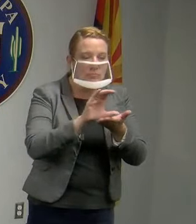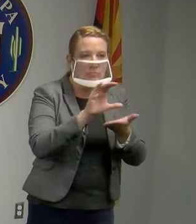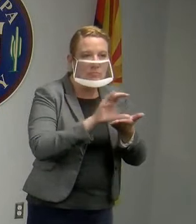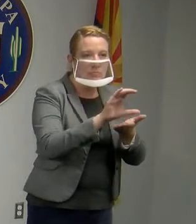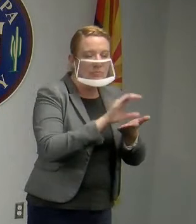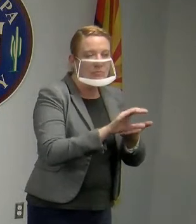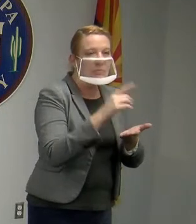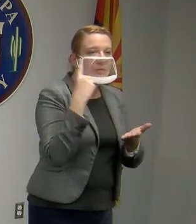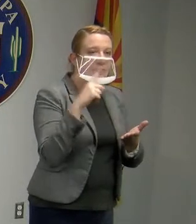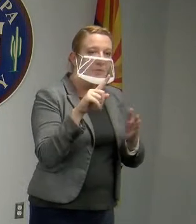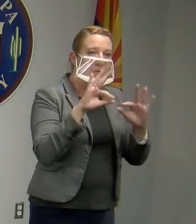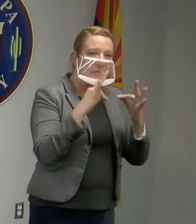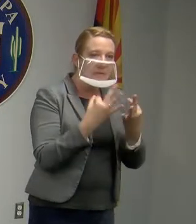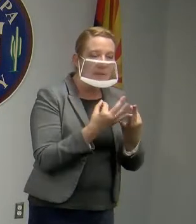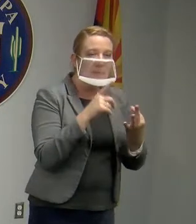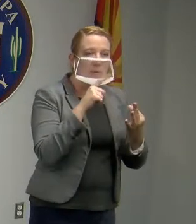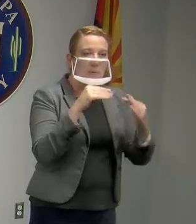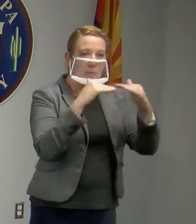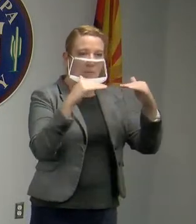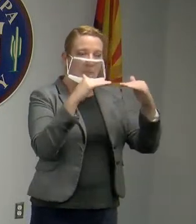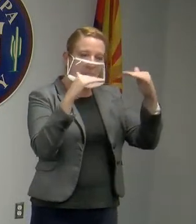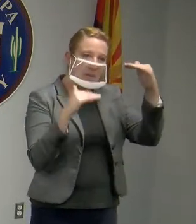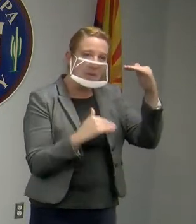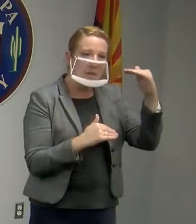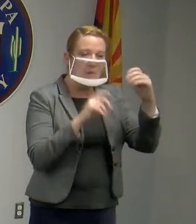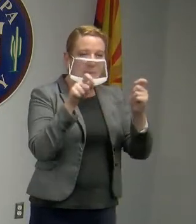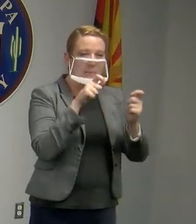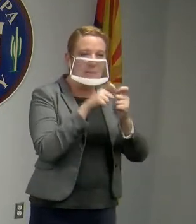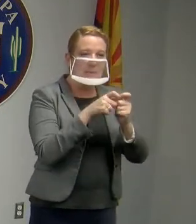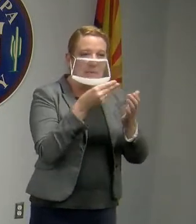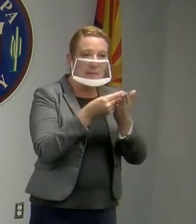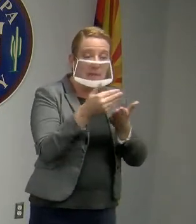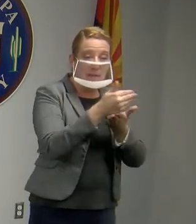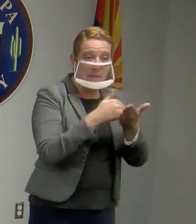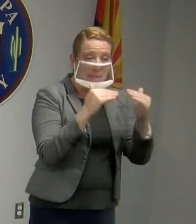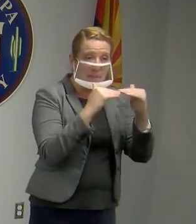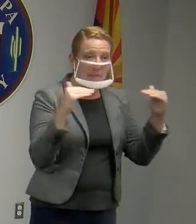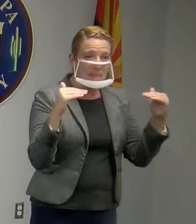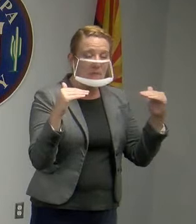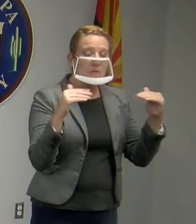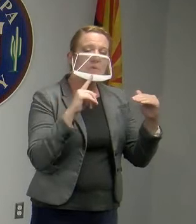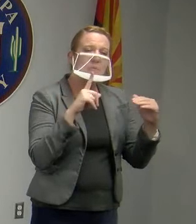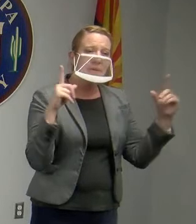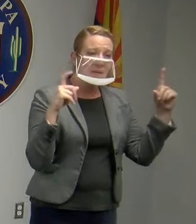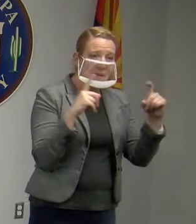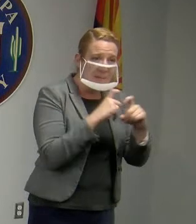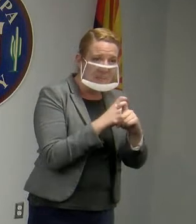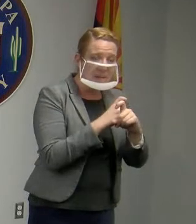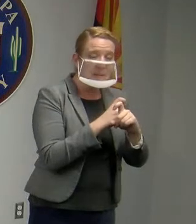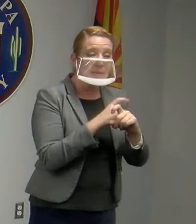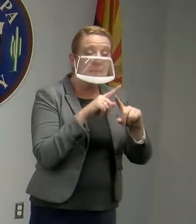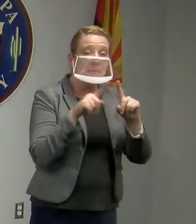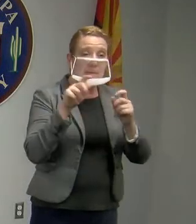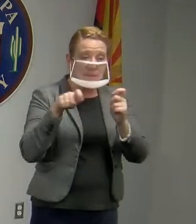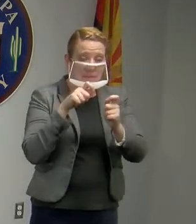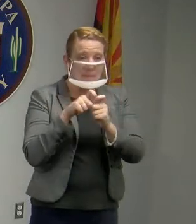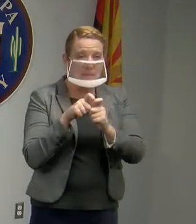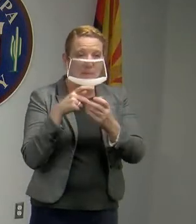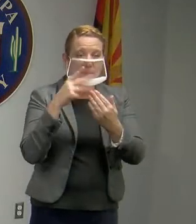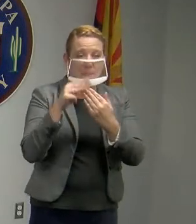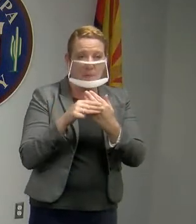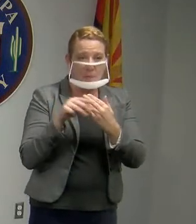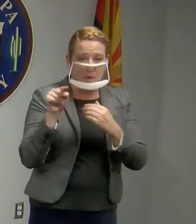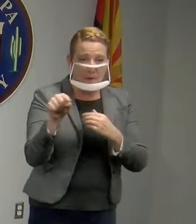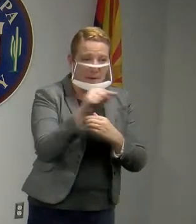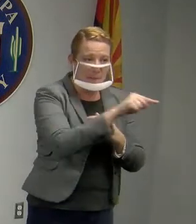low-income families and households. It's a complex array, but by applying through community action programs, they can also